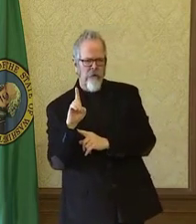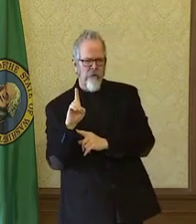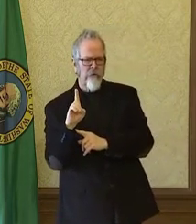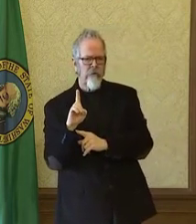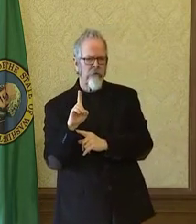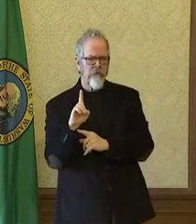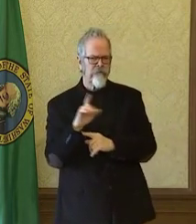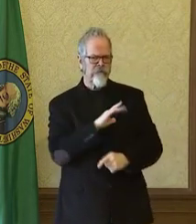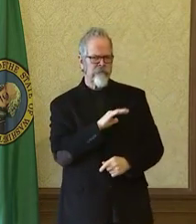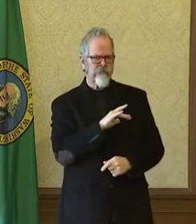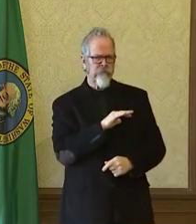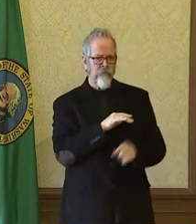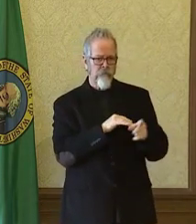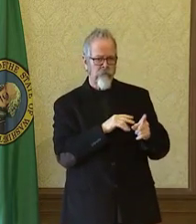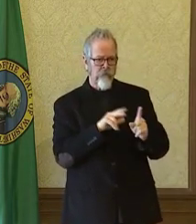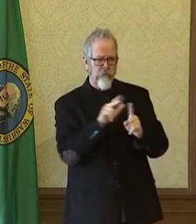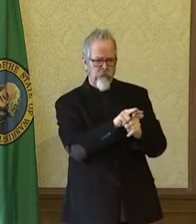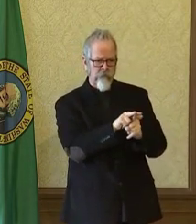ocla.wa.gov, or at